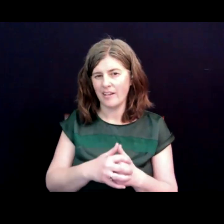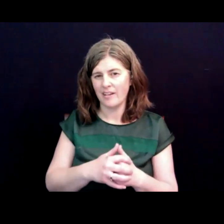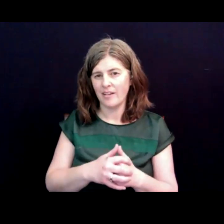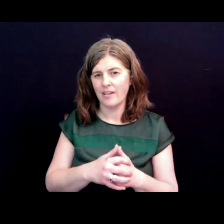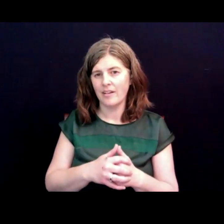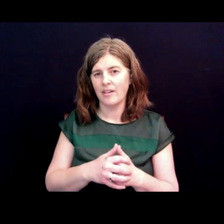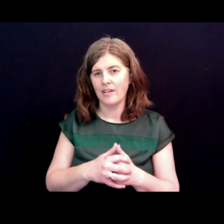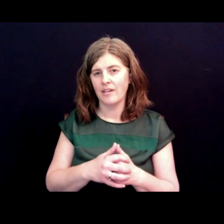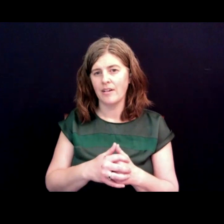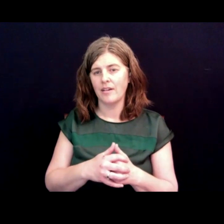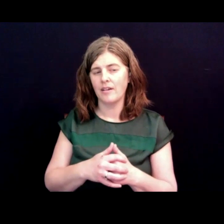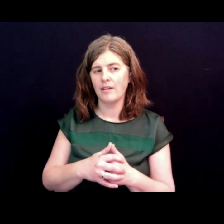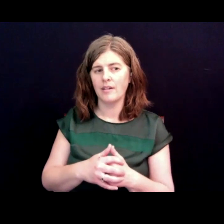So